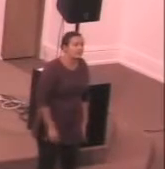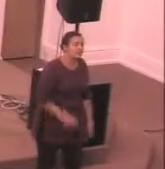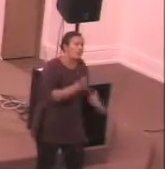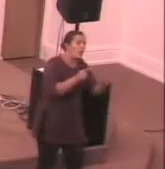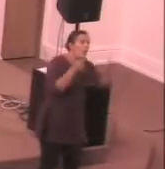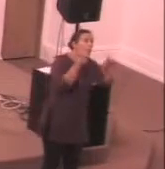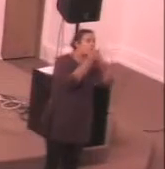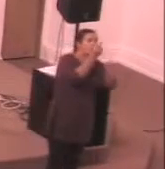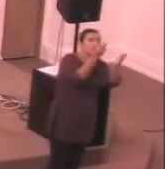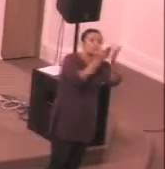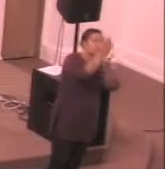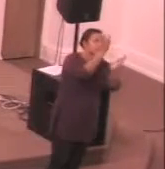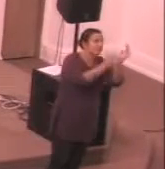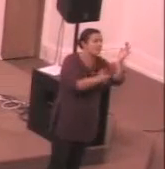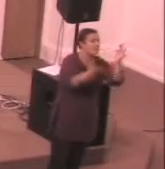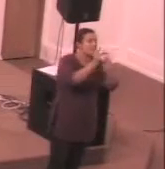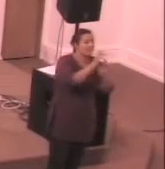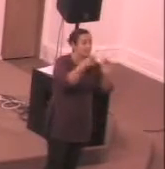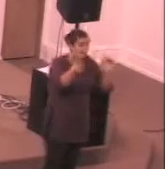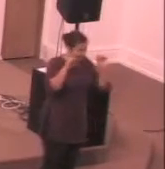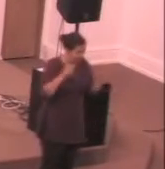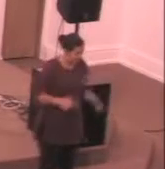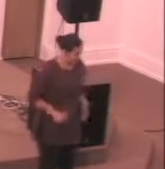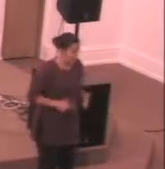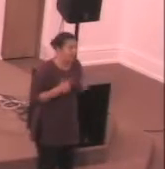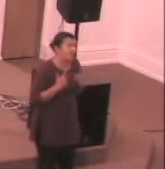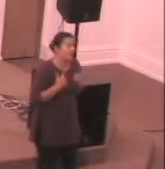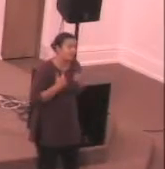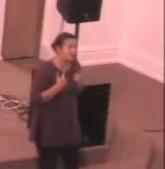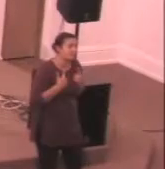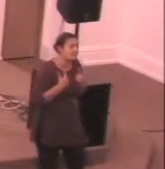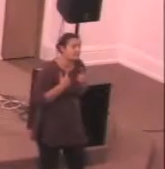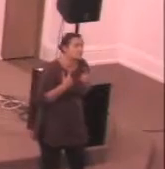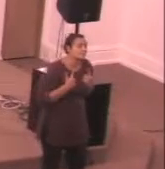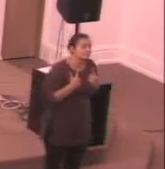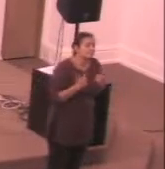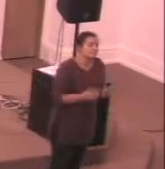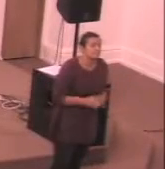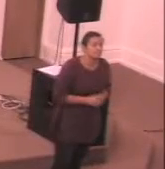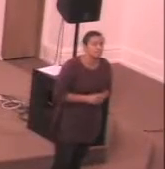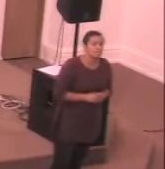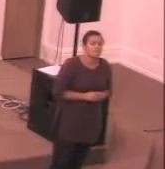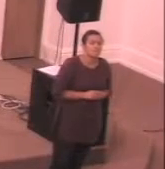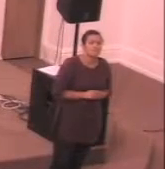And it's all because of Jesus I'm alive.